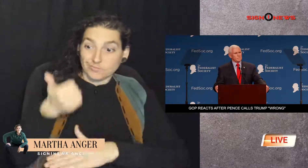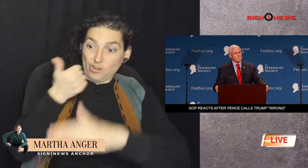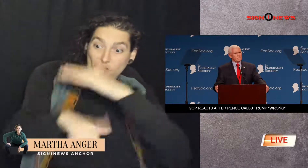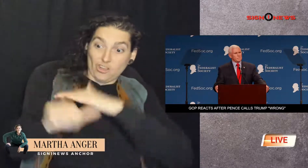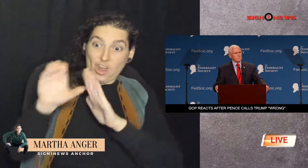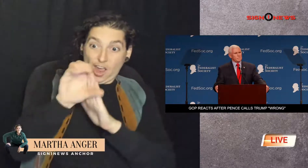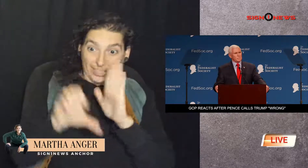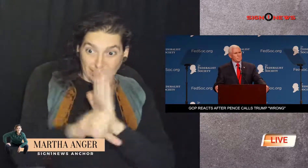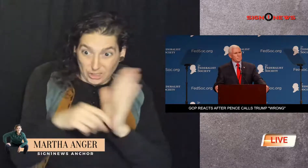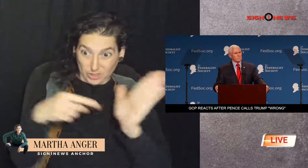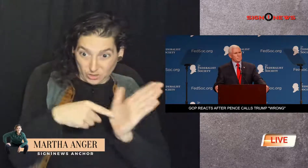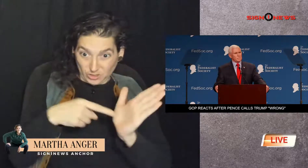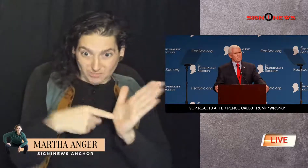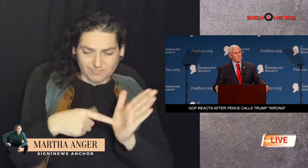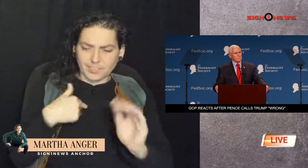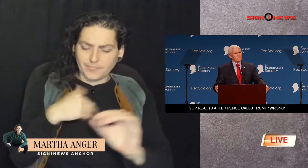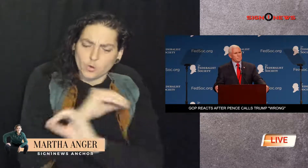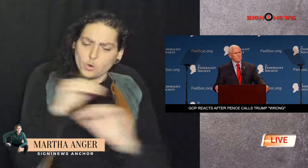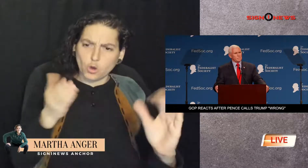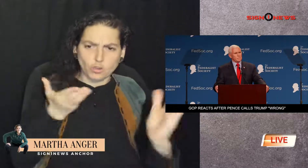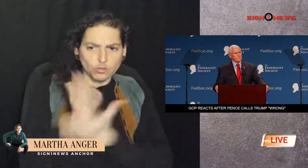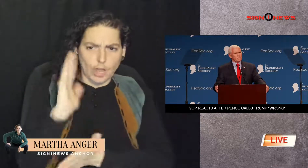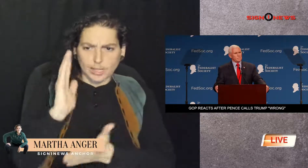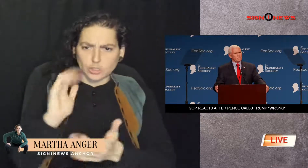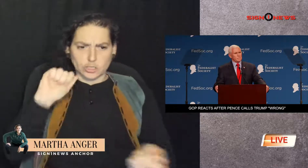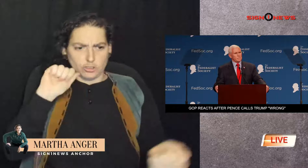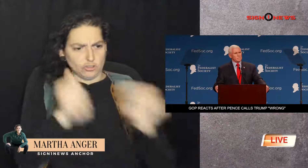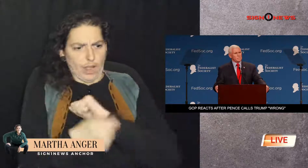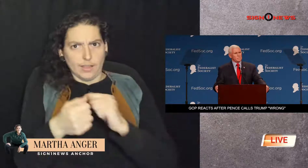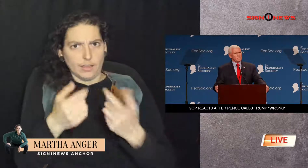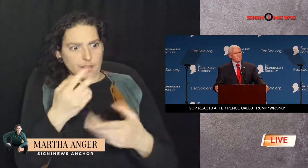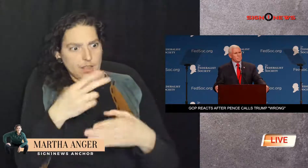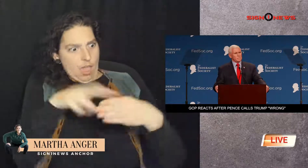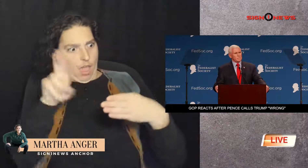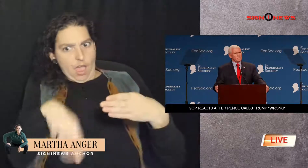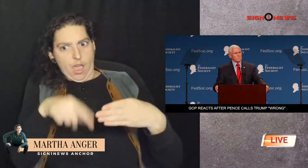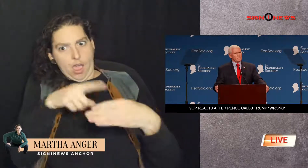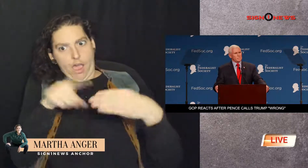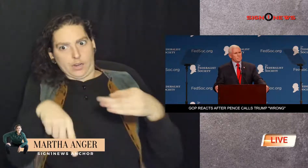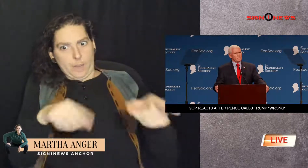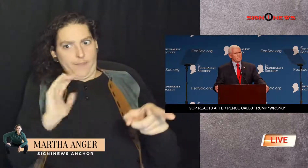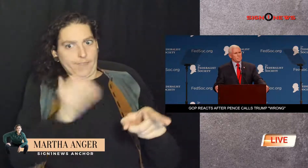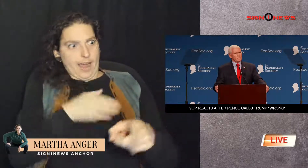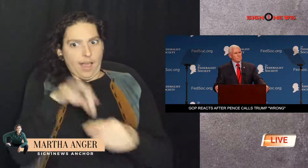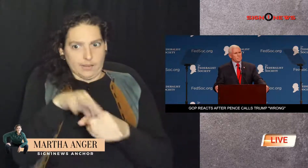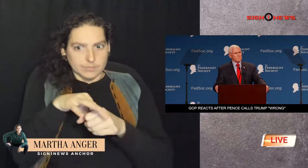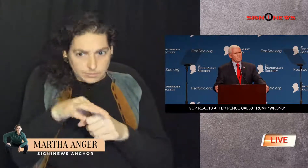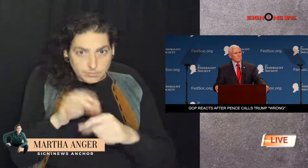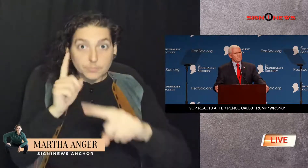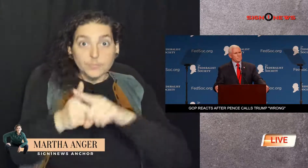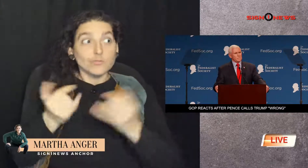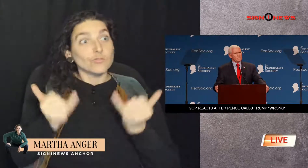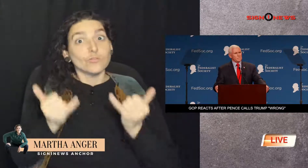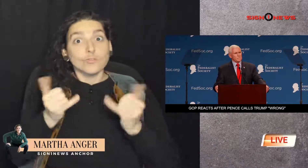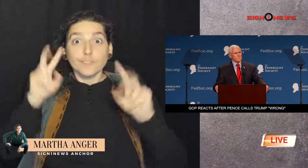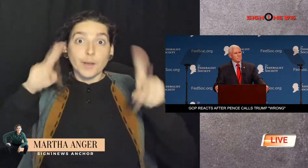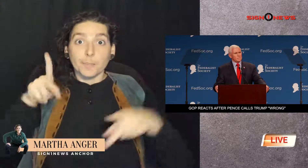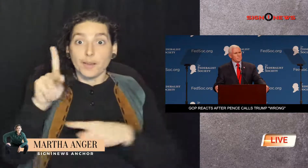He also took a swipe at the Democratic Party by saying, under the Constitution, I had no right to change the outcome of our